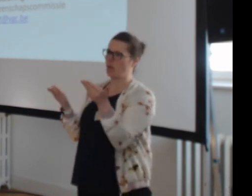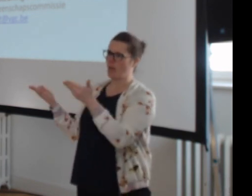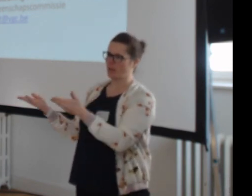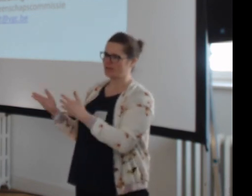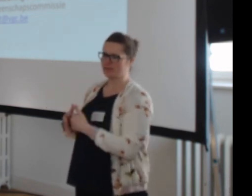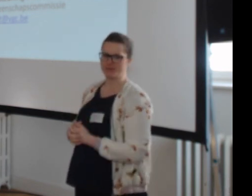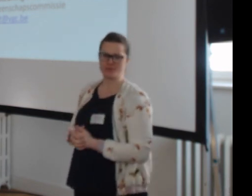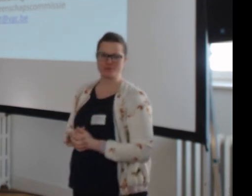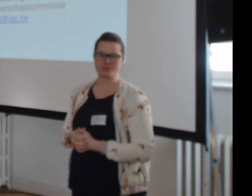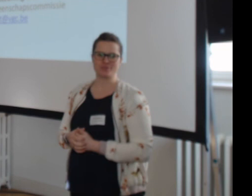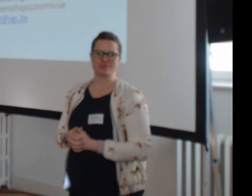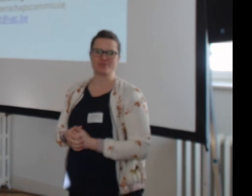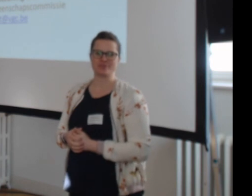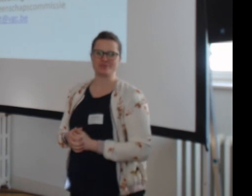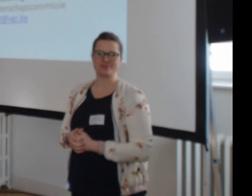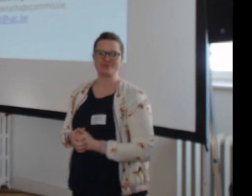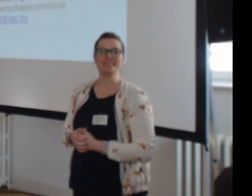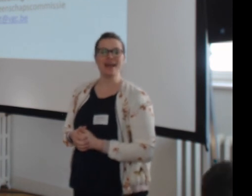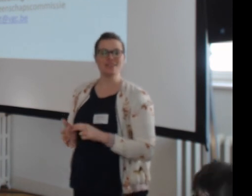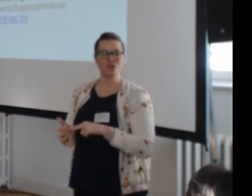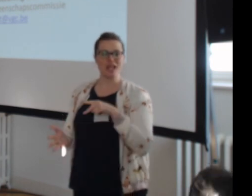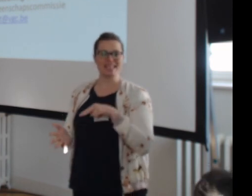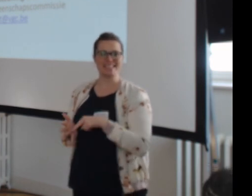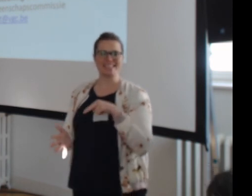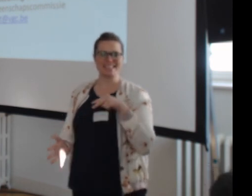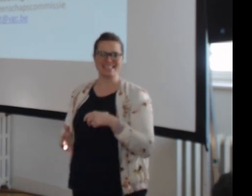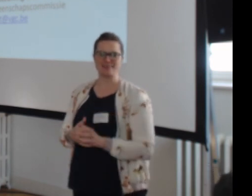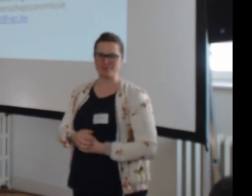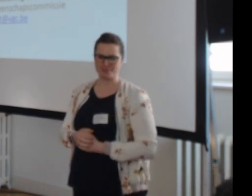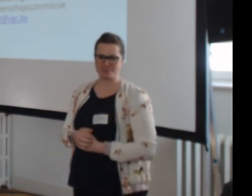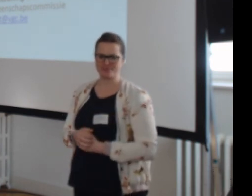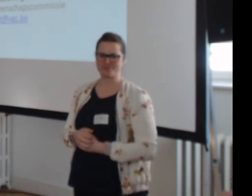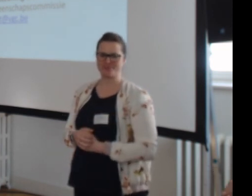sweet present. Here we are.